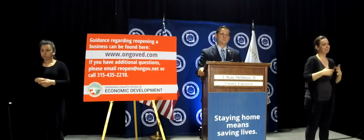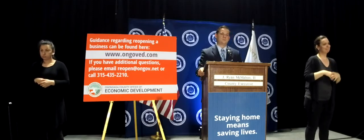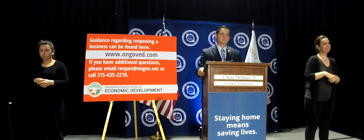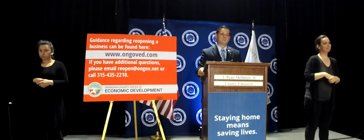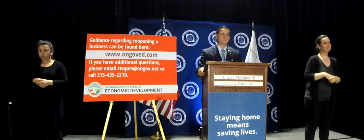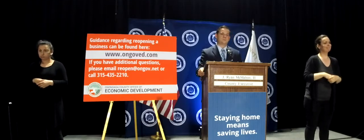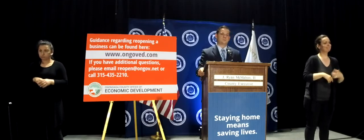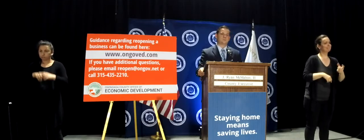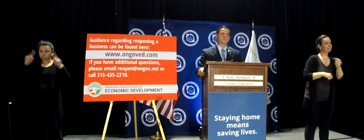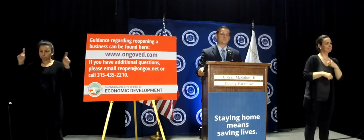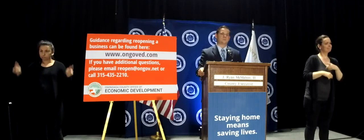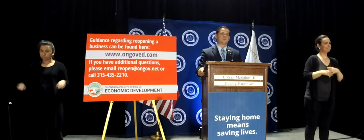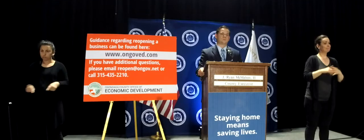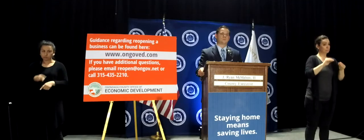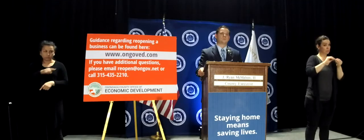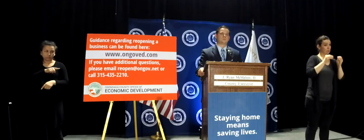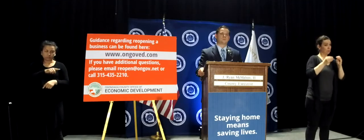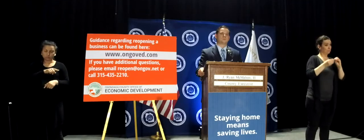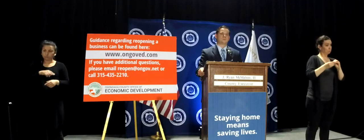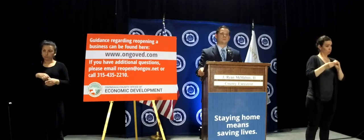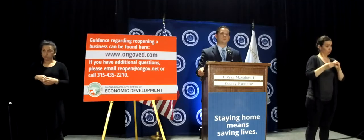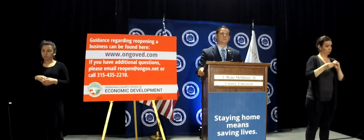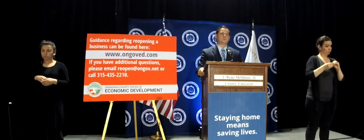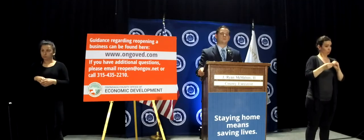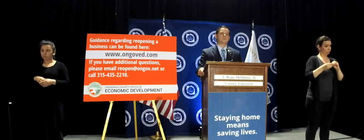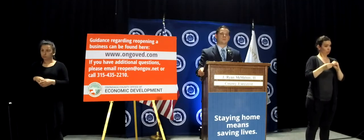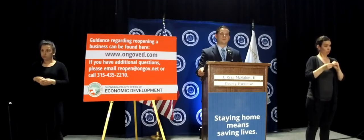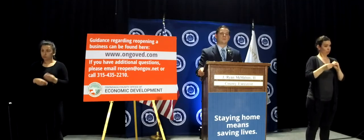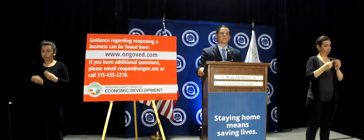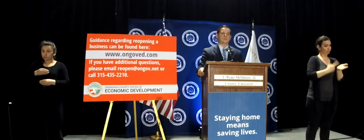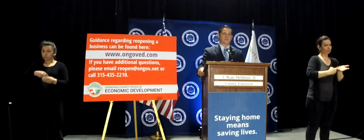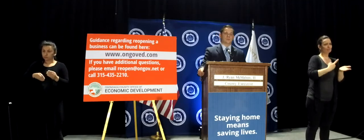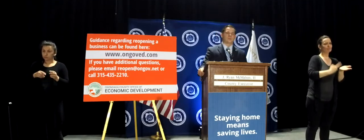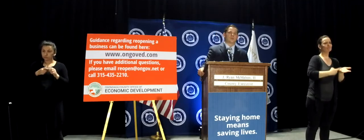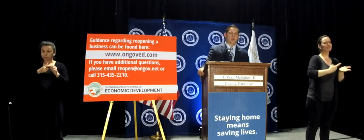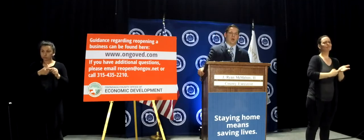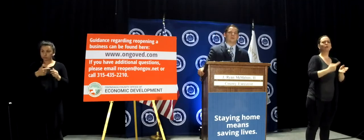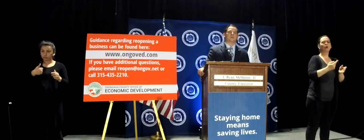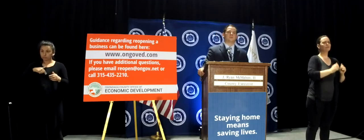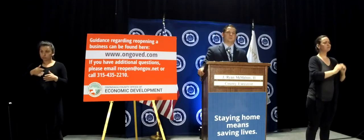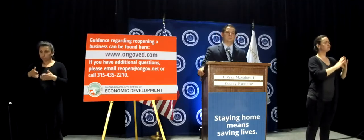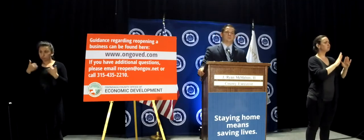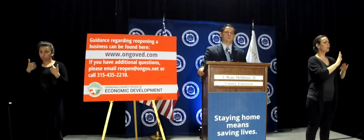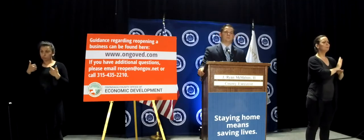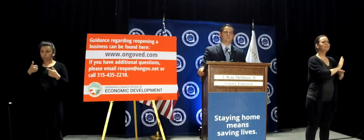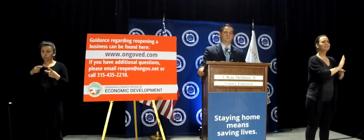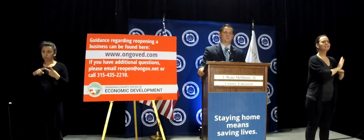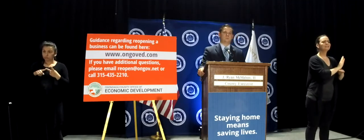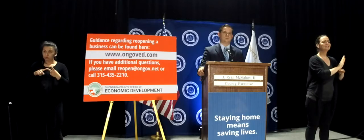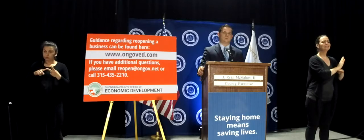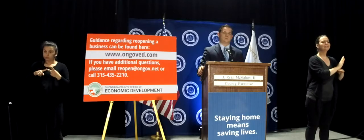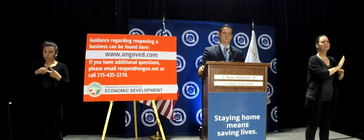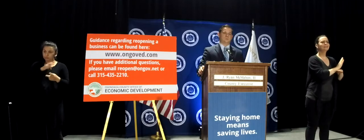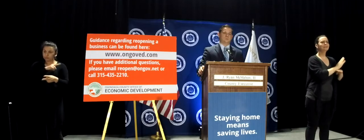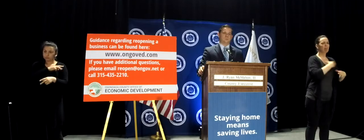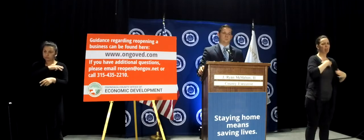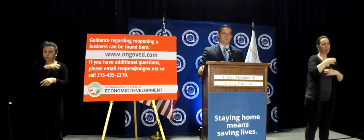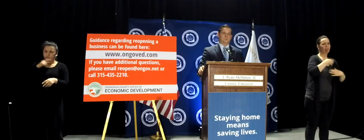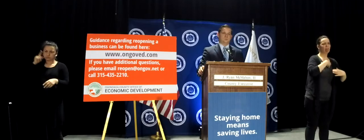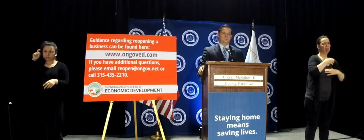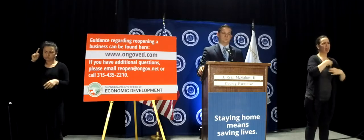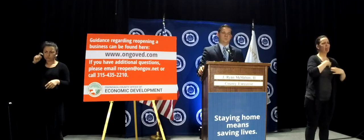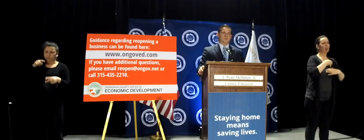both businesses proactively asking if they fit and complaints from everyone. Correct. Have you gotten any phase 1